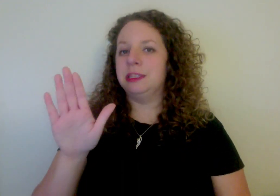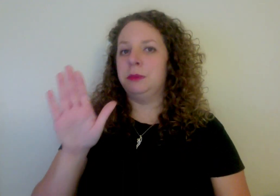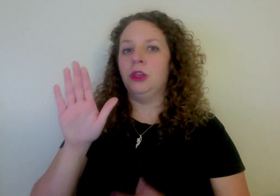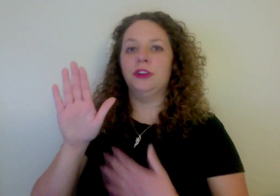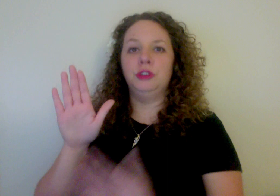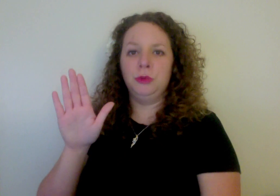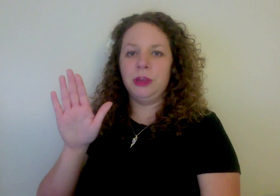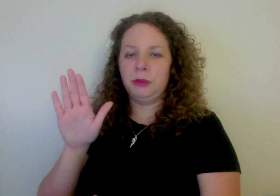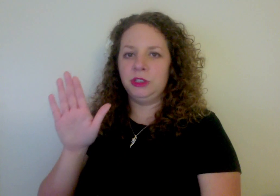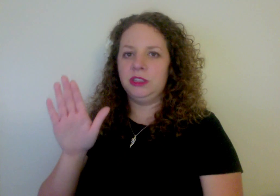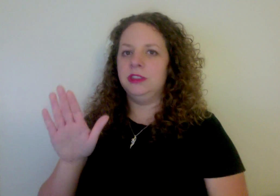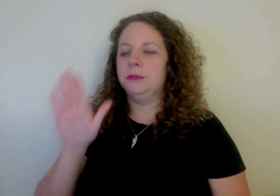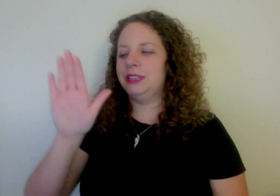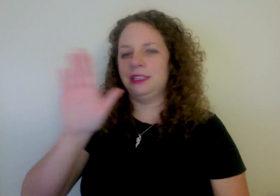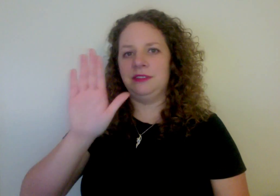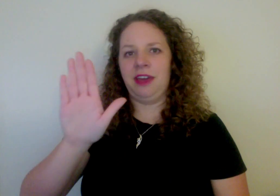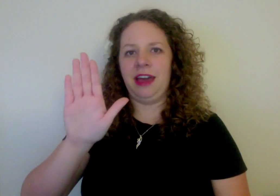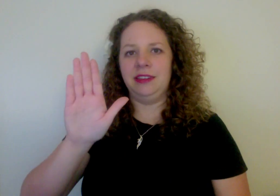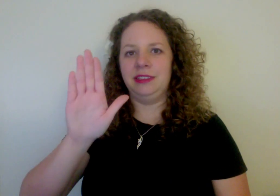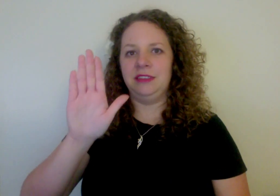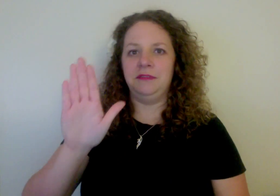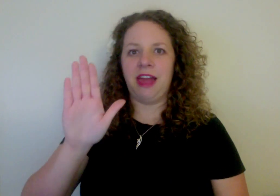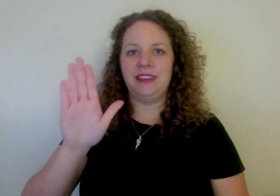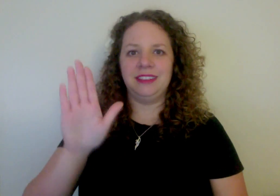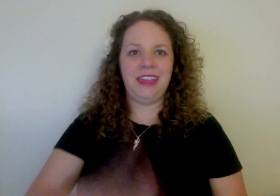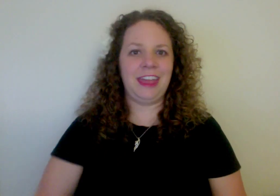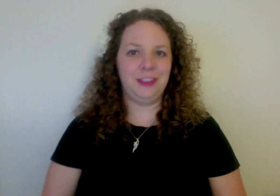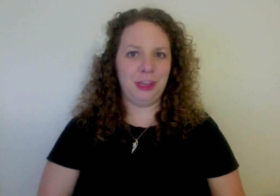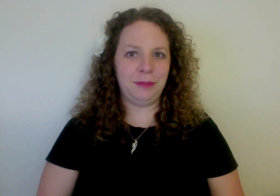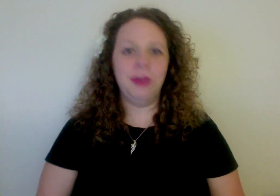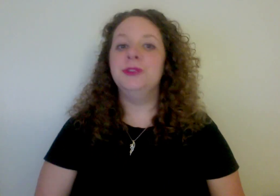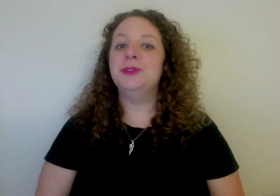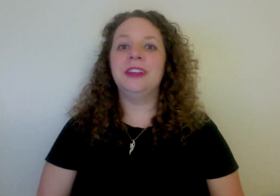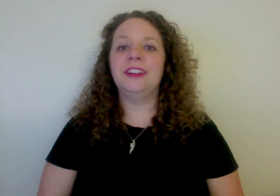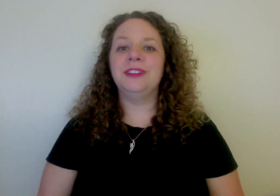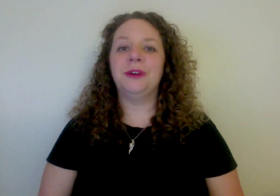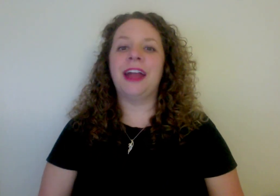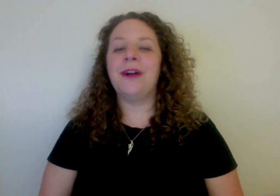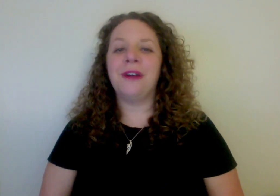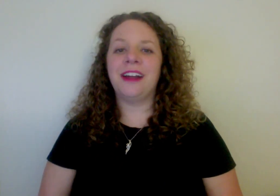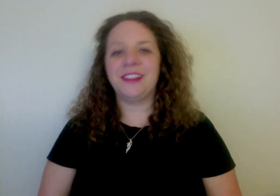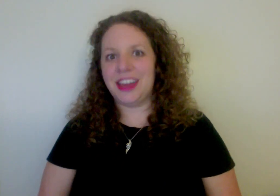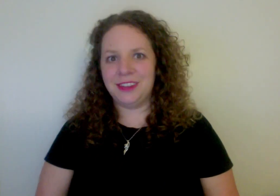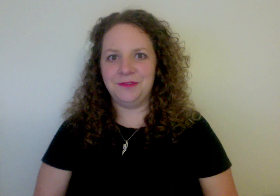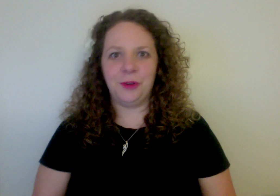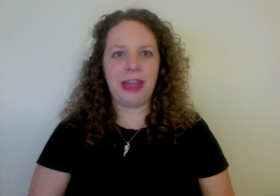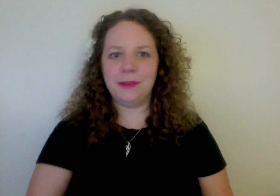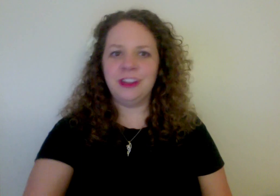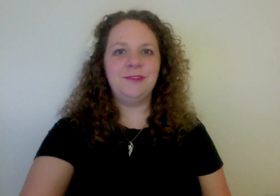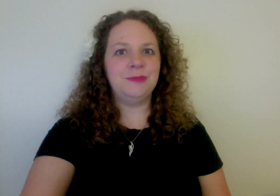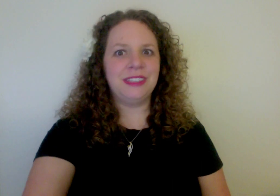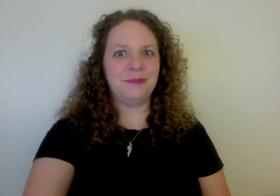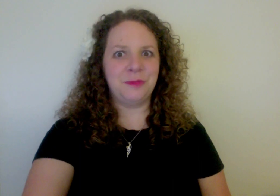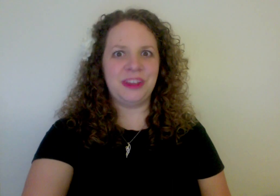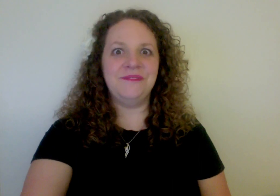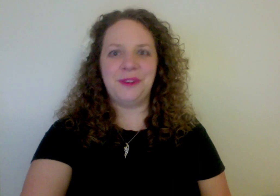belong to that person. The possessive has the flat hand shape. So there is your how I got the item vocabulary from 7.4.